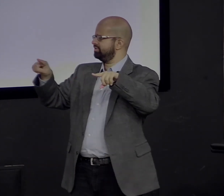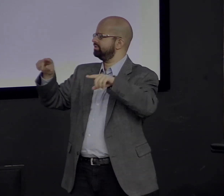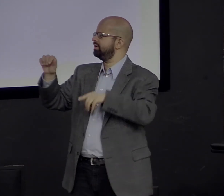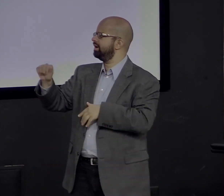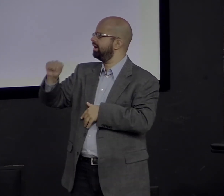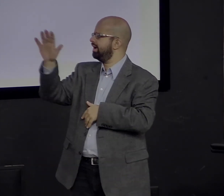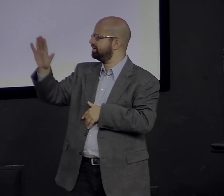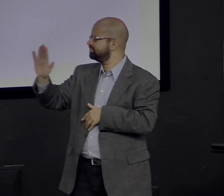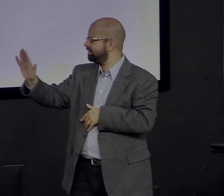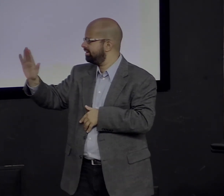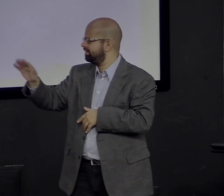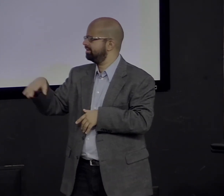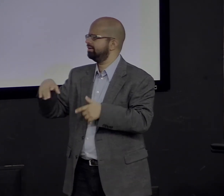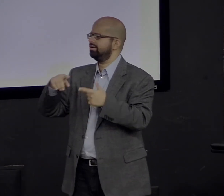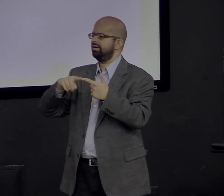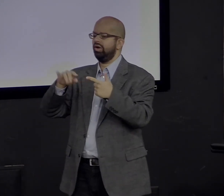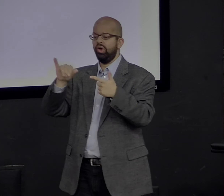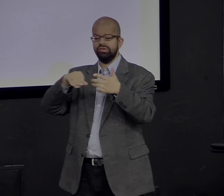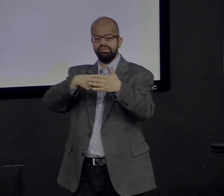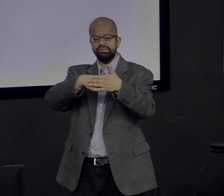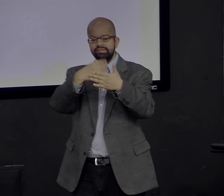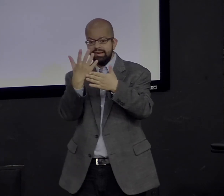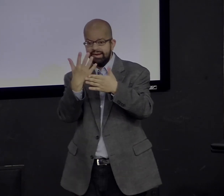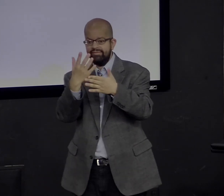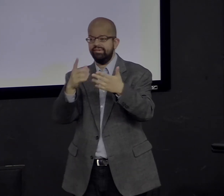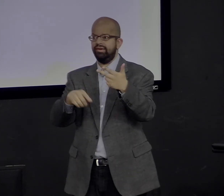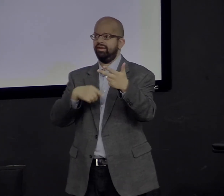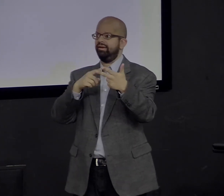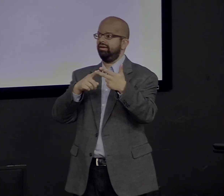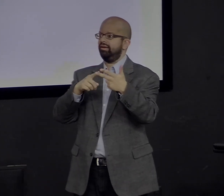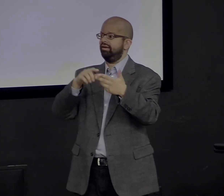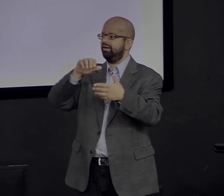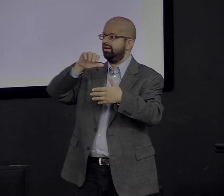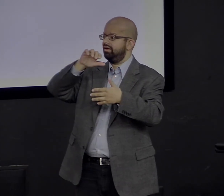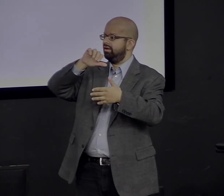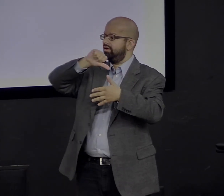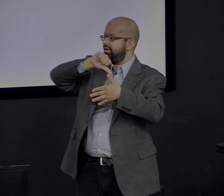You talked about the different regional variations in Asia,